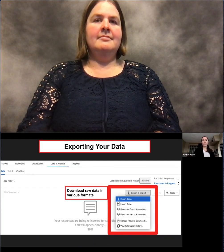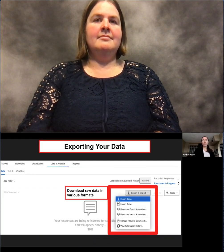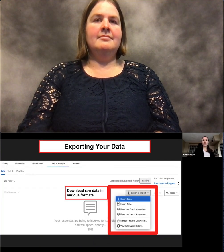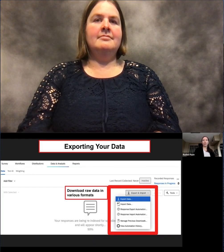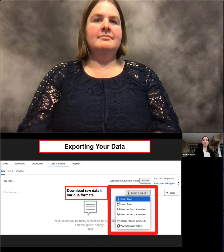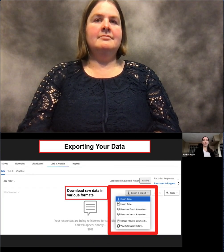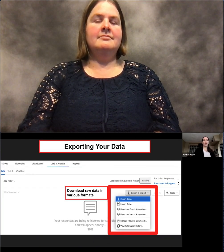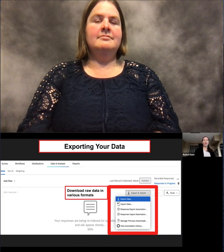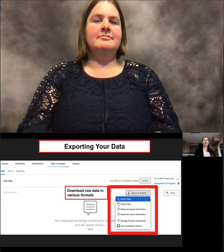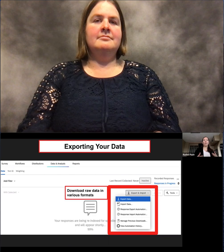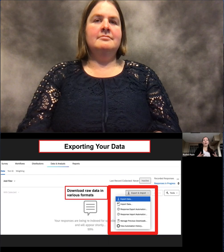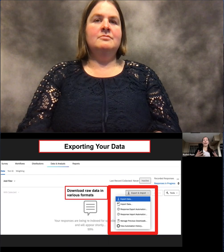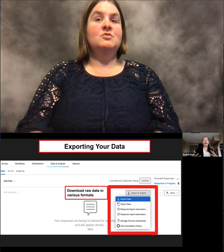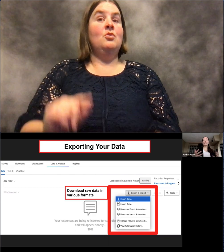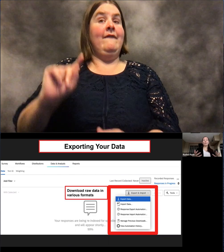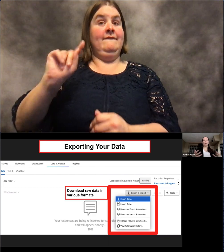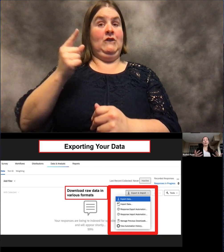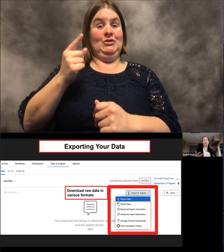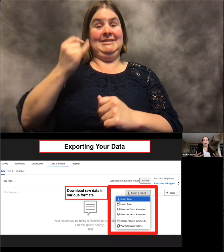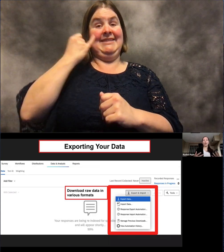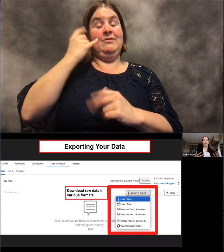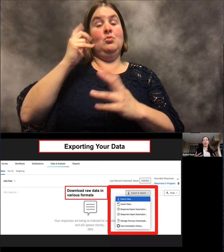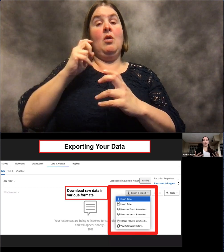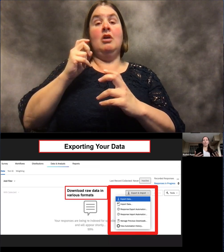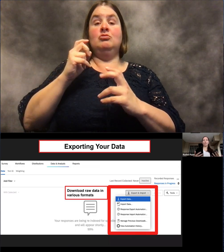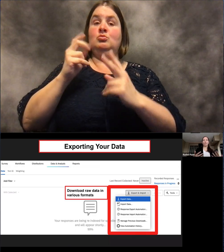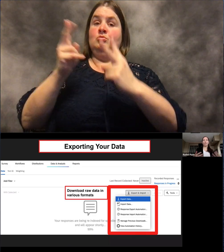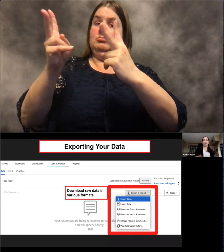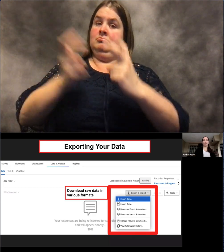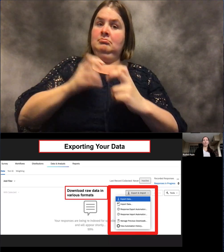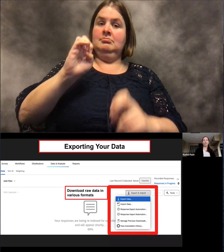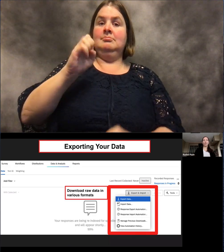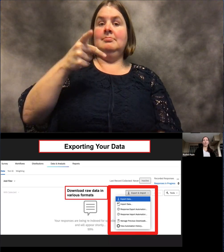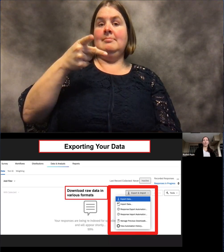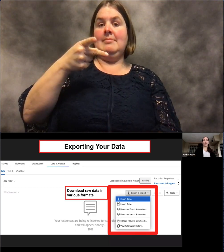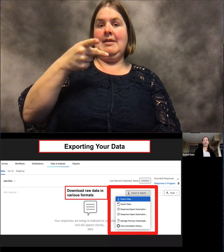So first, if you want to export your raw data,